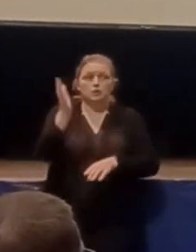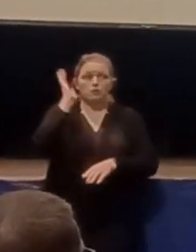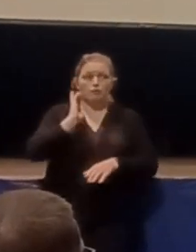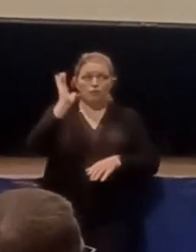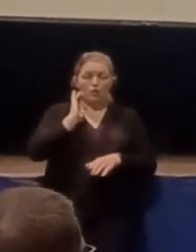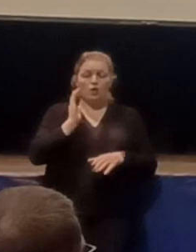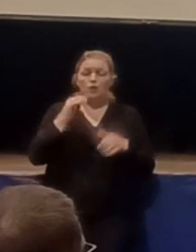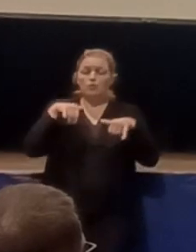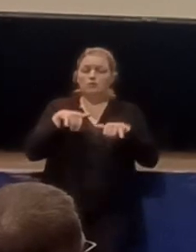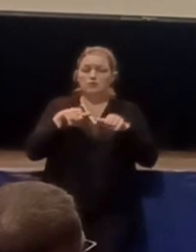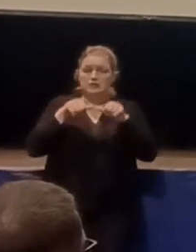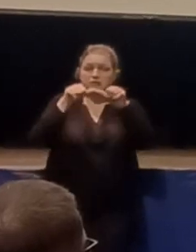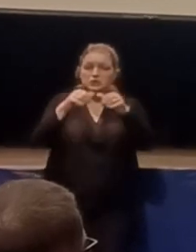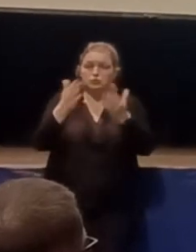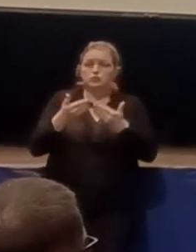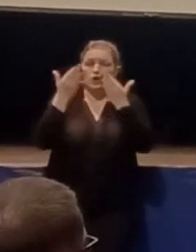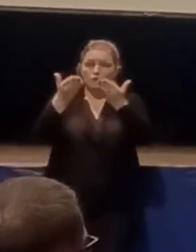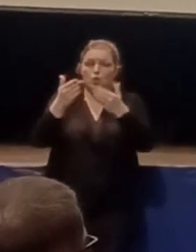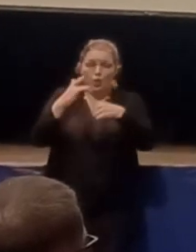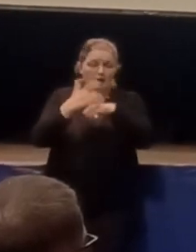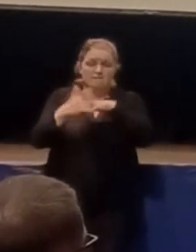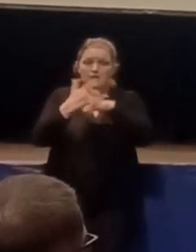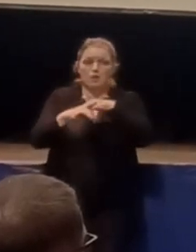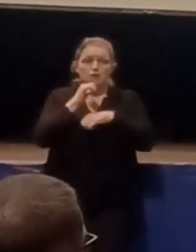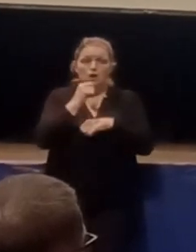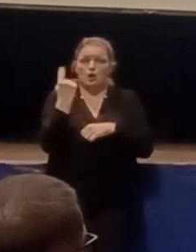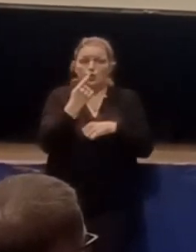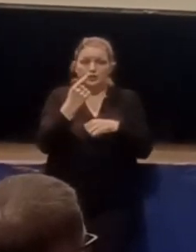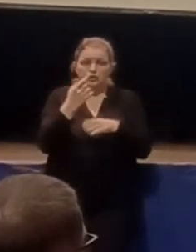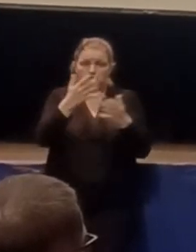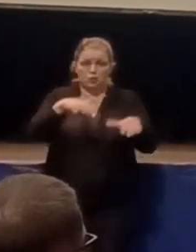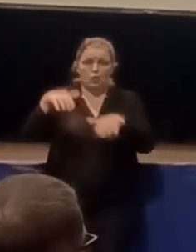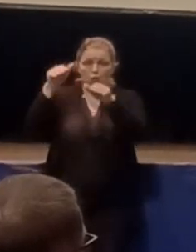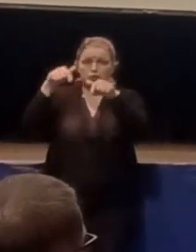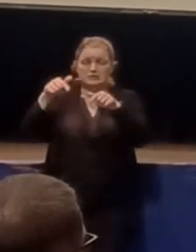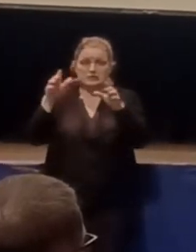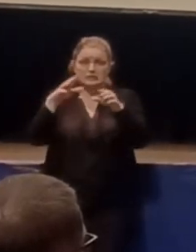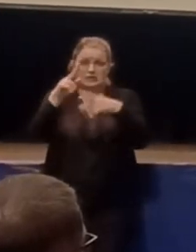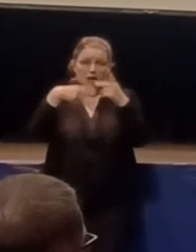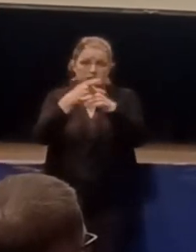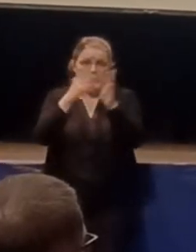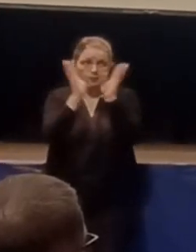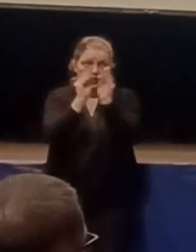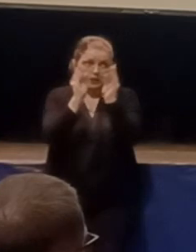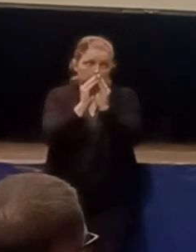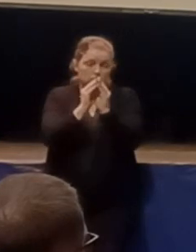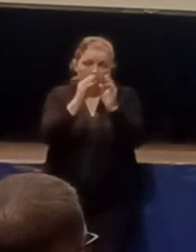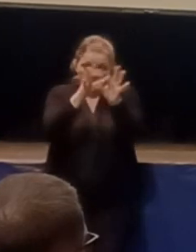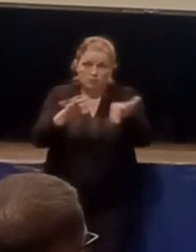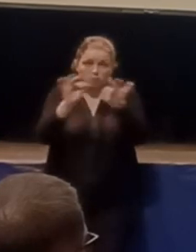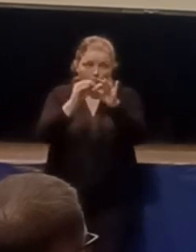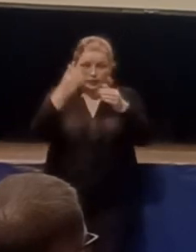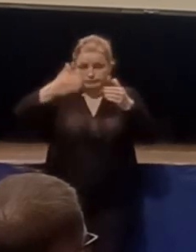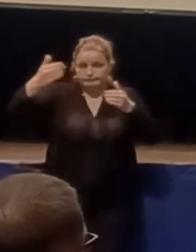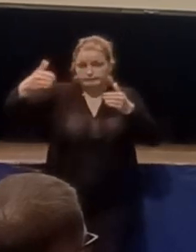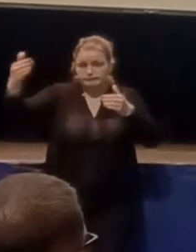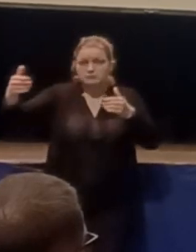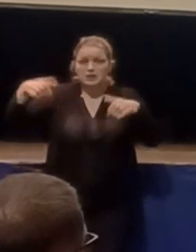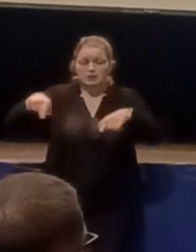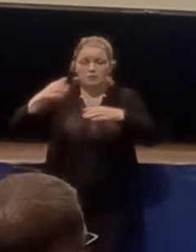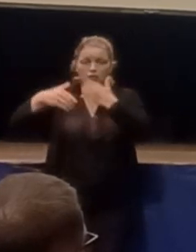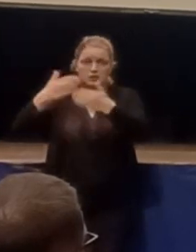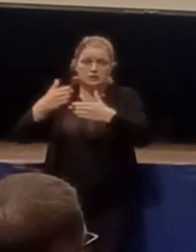continue to offer that we're available to not only host these types of meetings at our milestones, and in fact, this one's actually